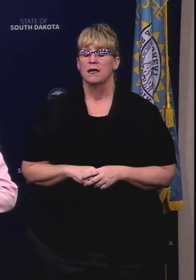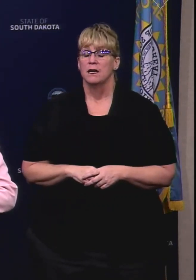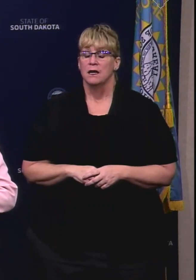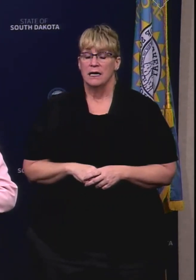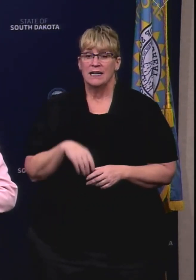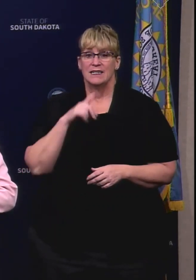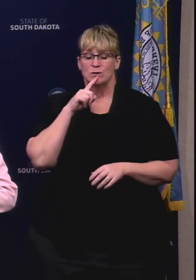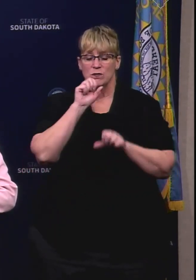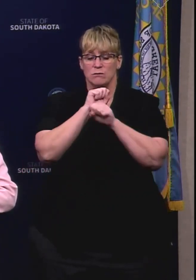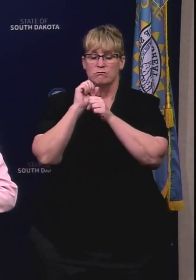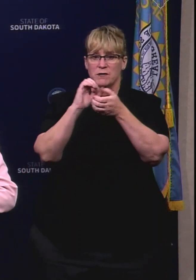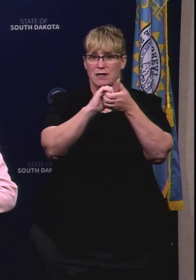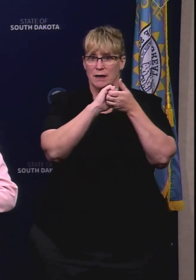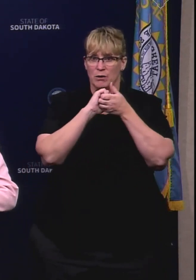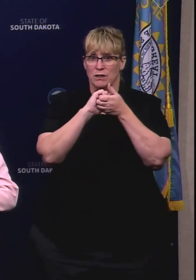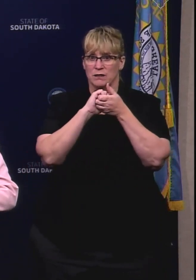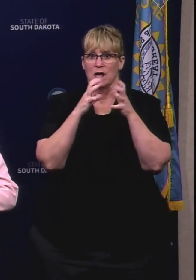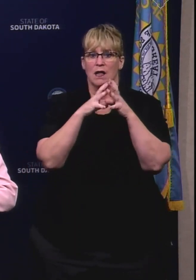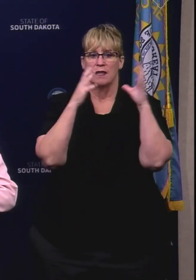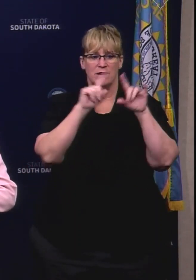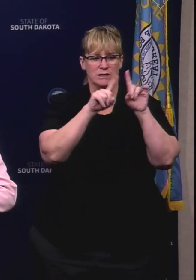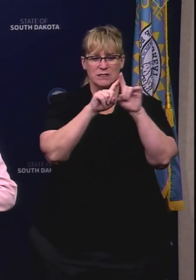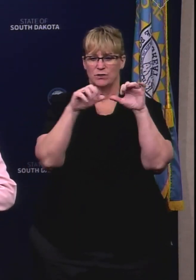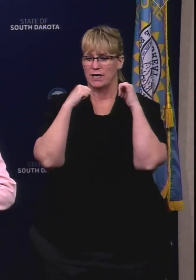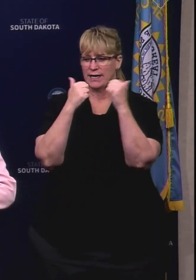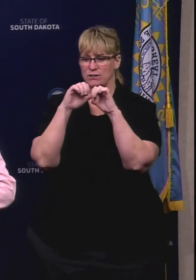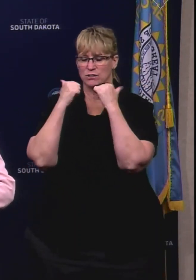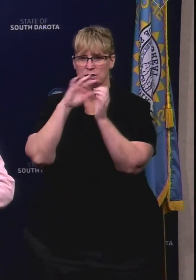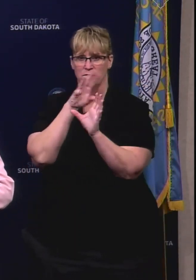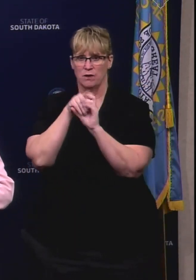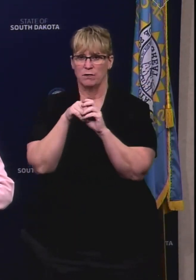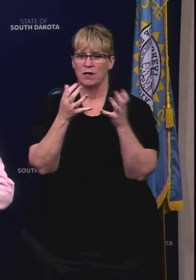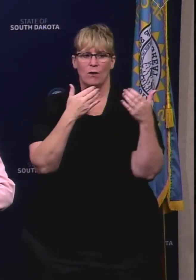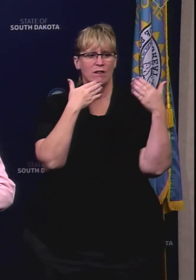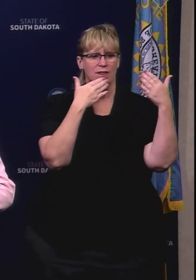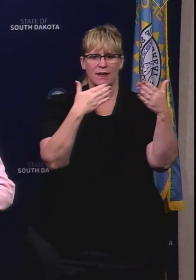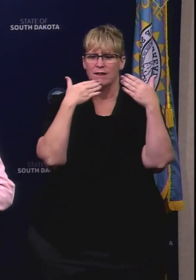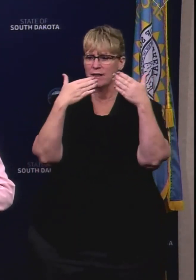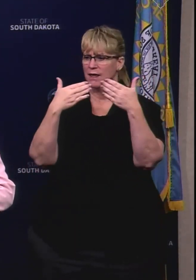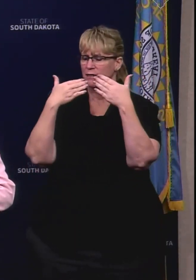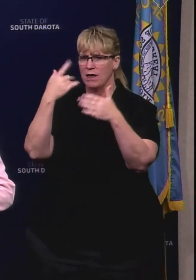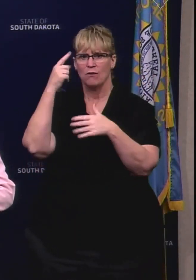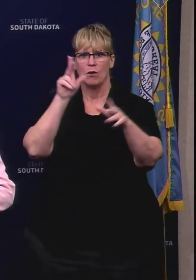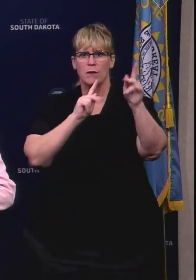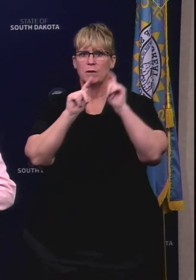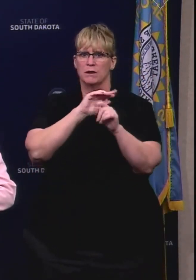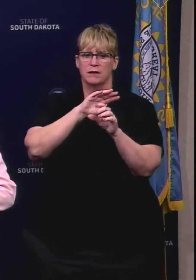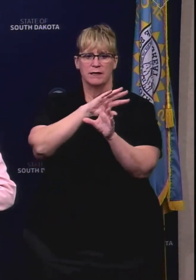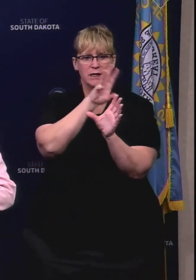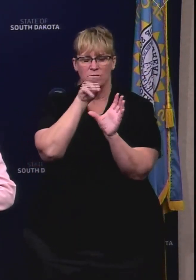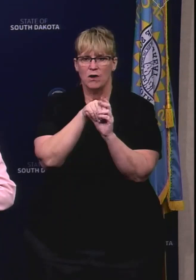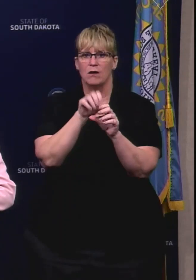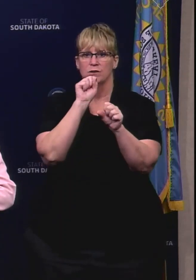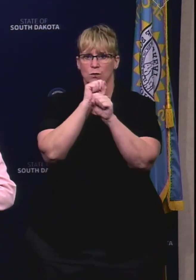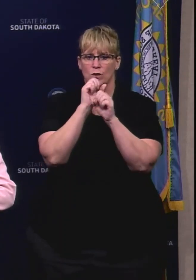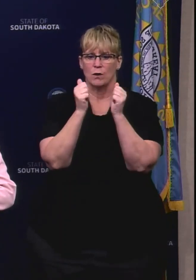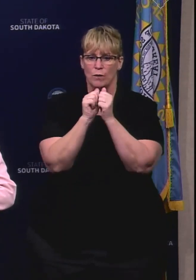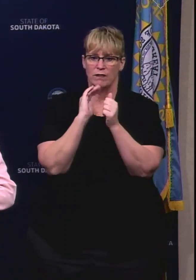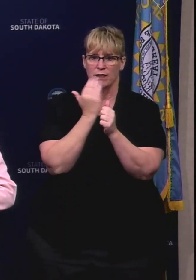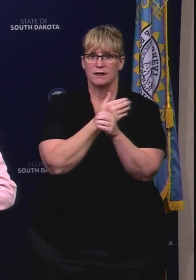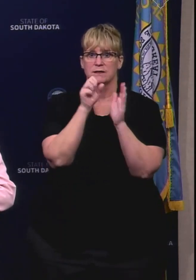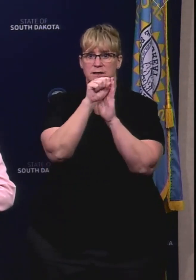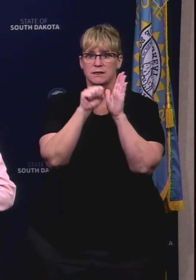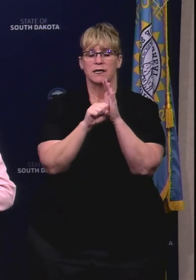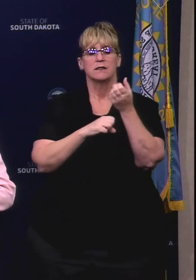effort. We've got a lot of agencies involved, and I want to thank them all for rolling up their sleeves and getting to work and working with us